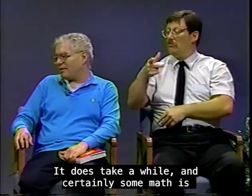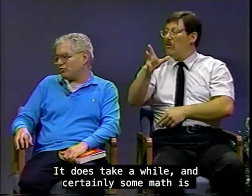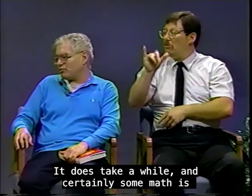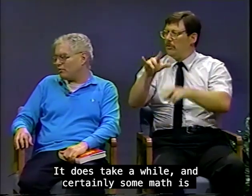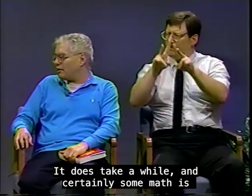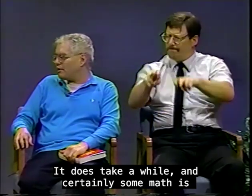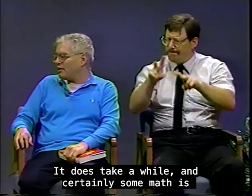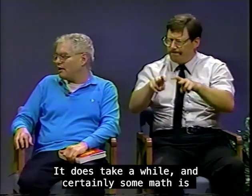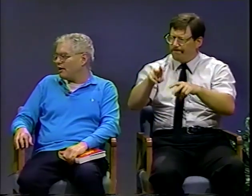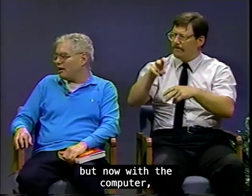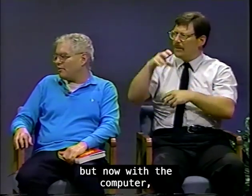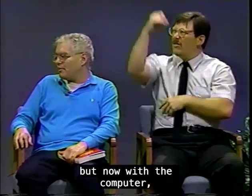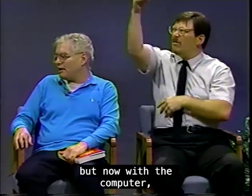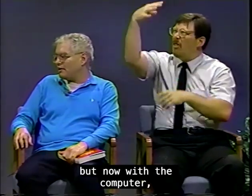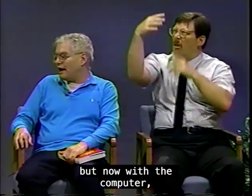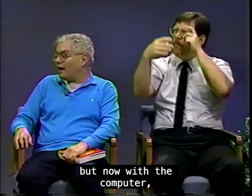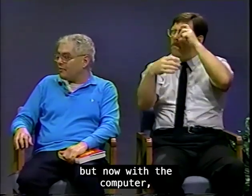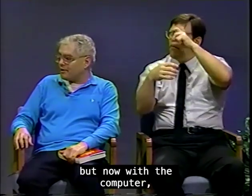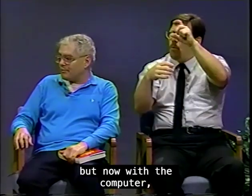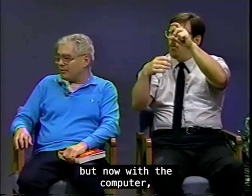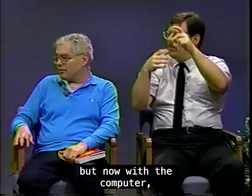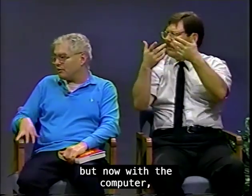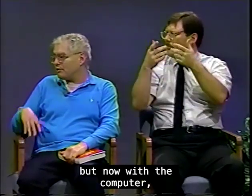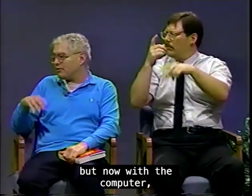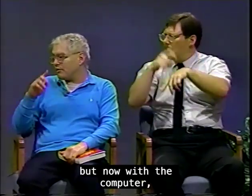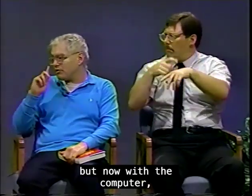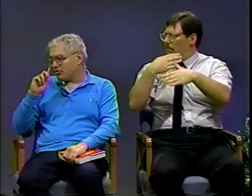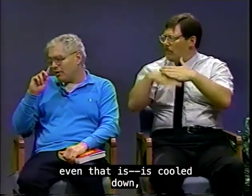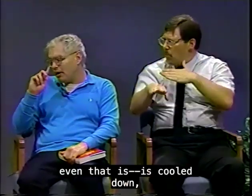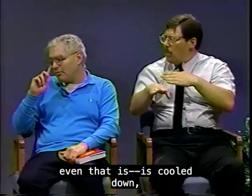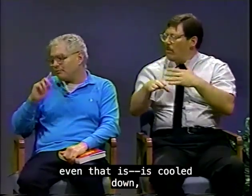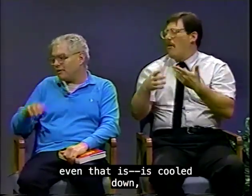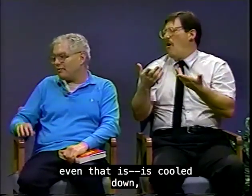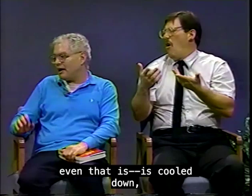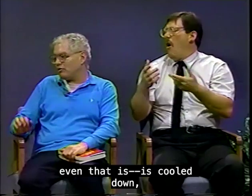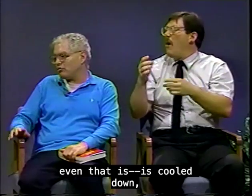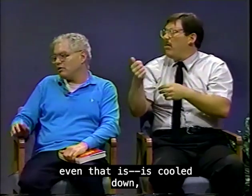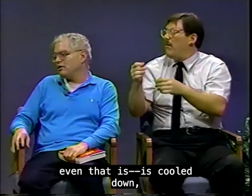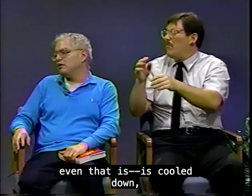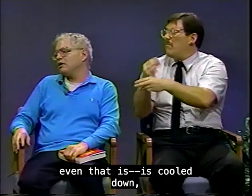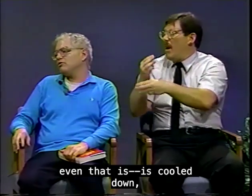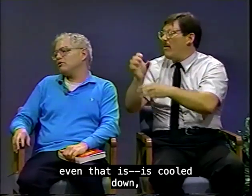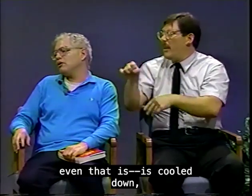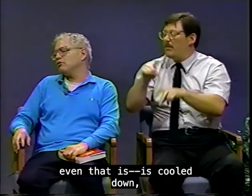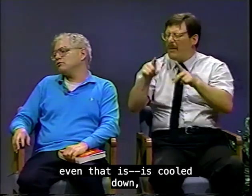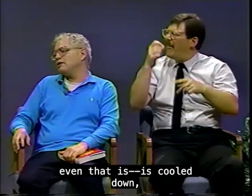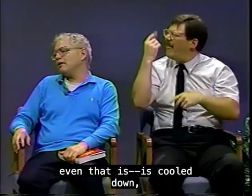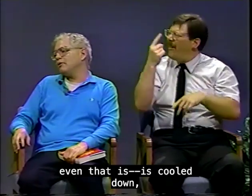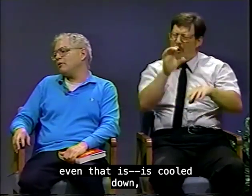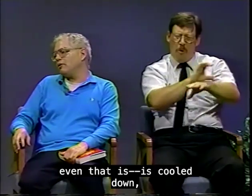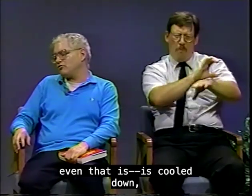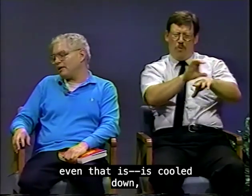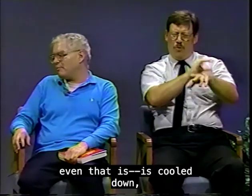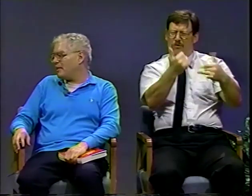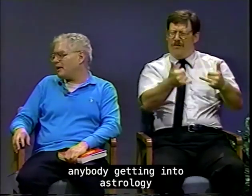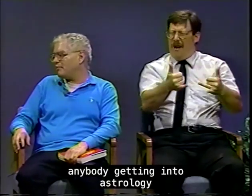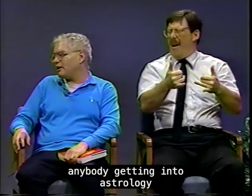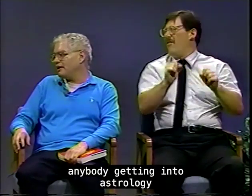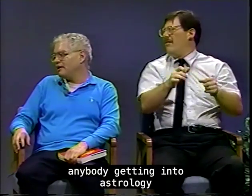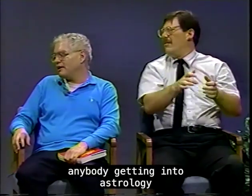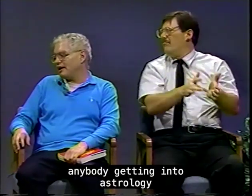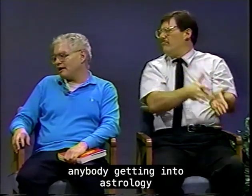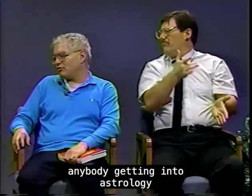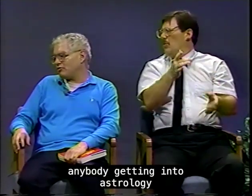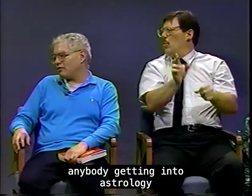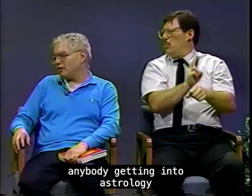some math is required. But now with a computer, of course, even that is cooled down, although I always recommend that